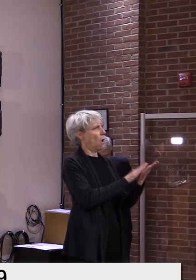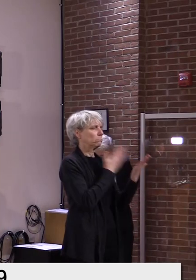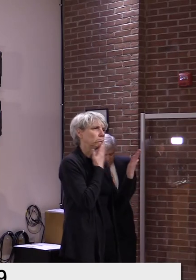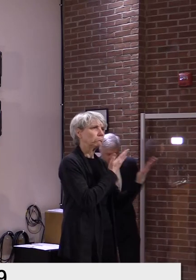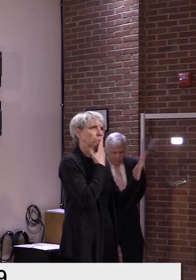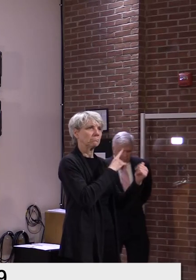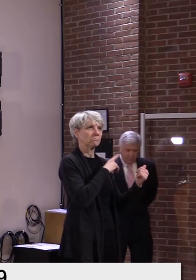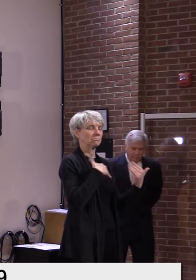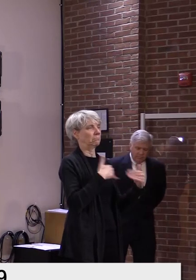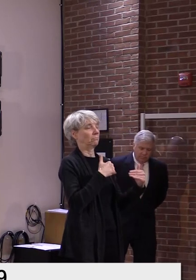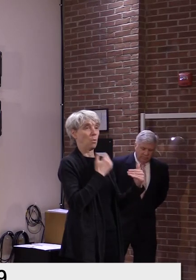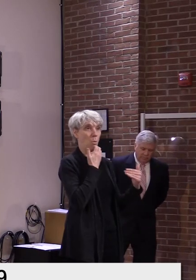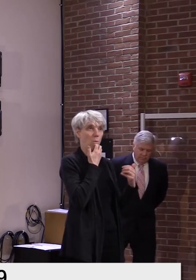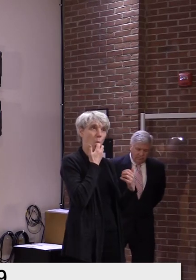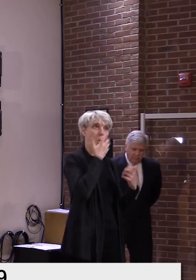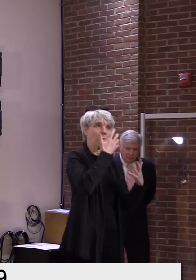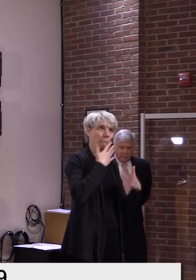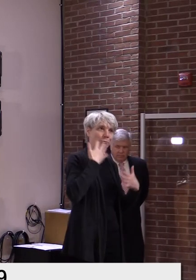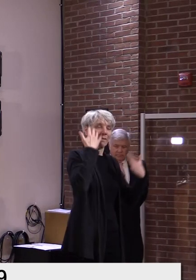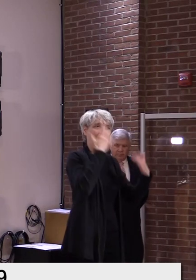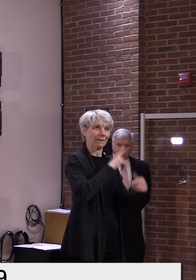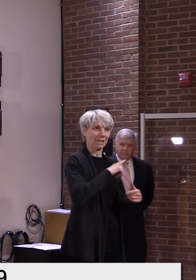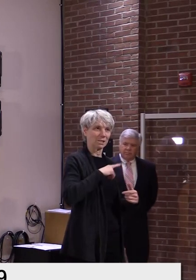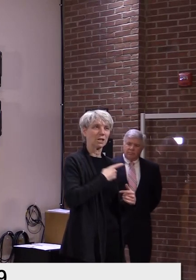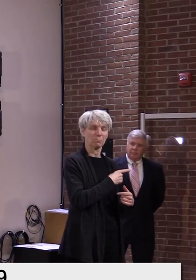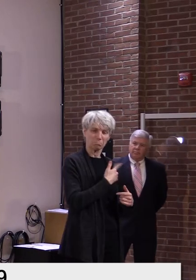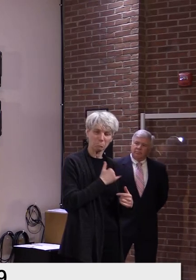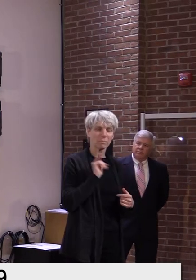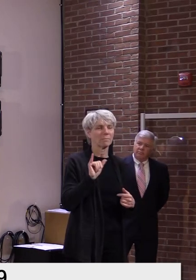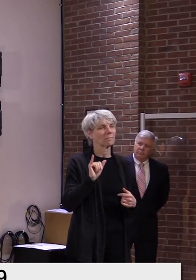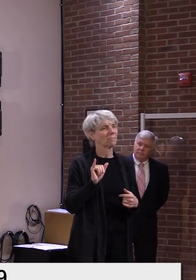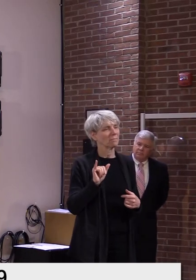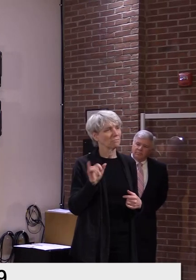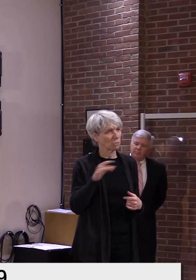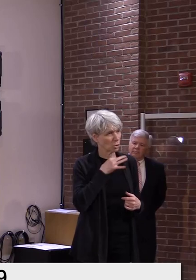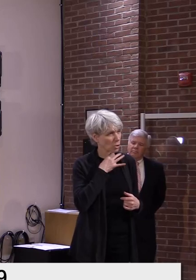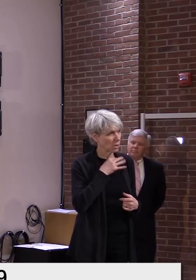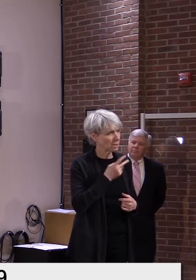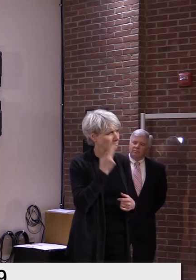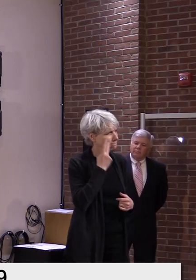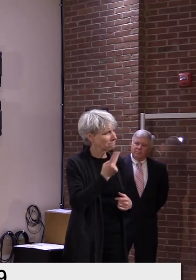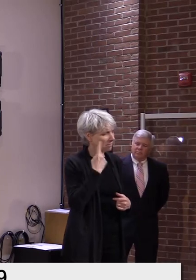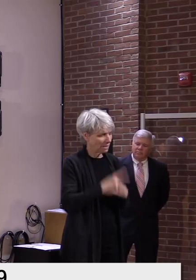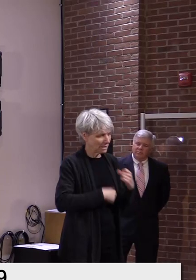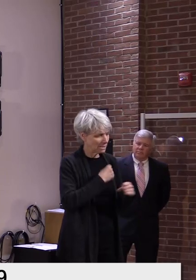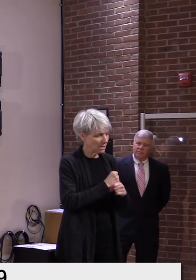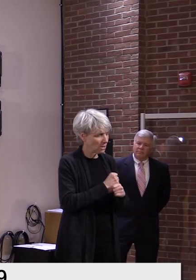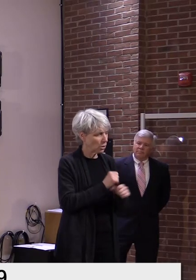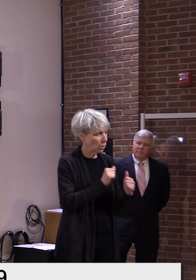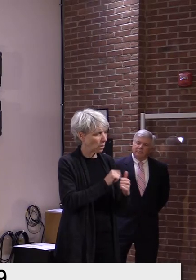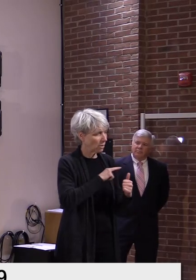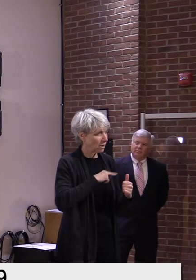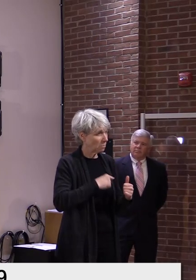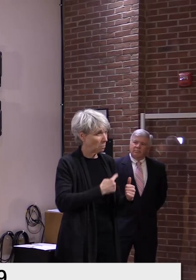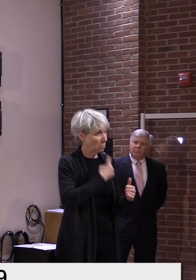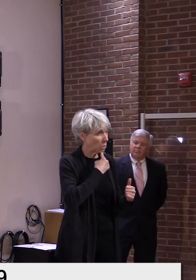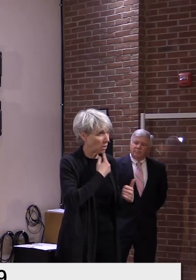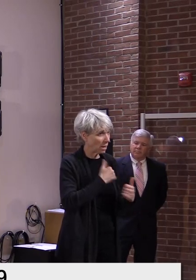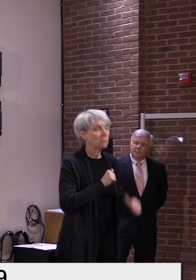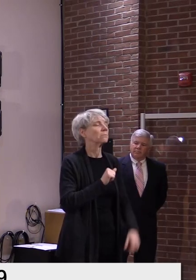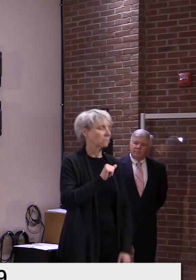message. Any disappointments this year? What areas did we fall short? Act